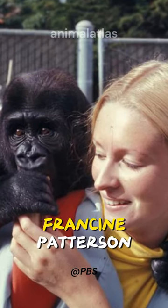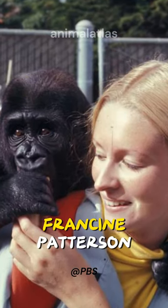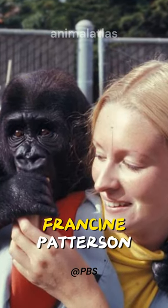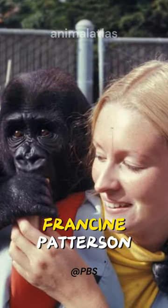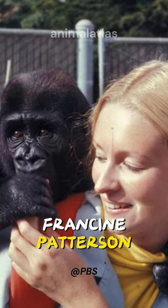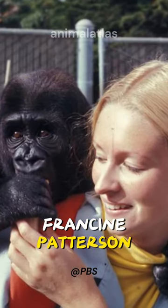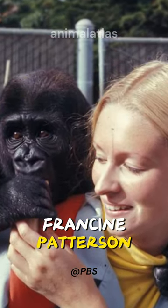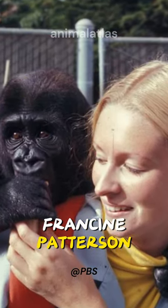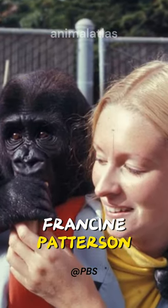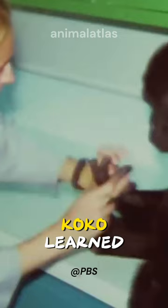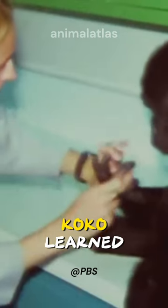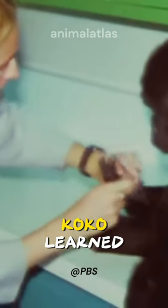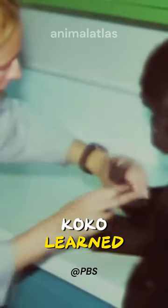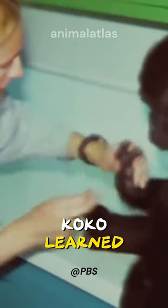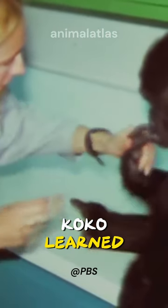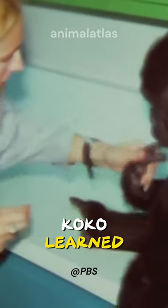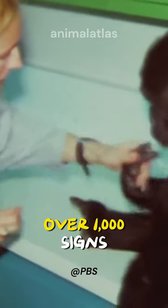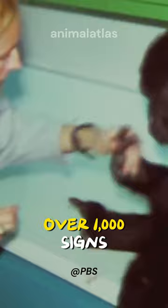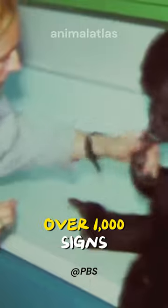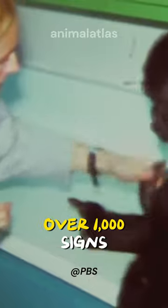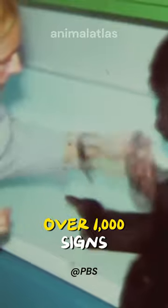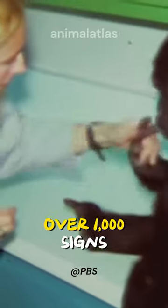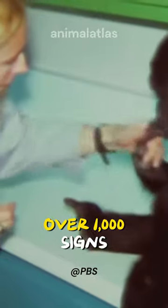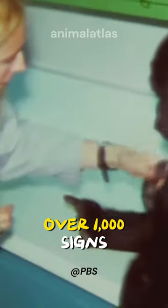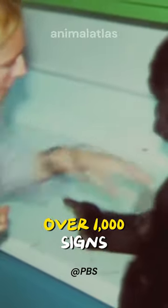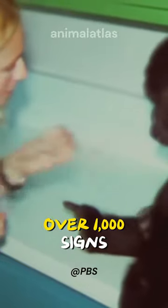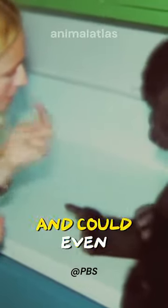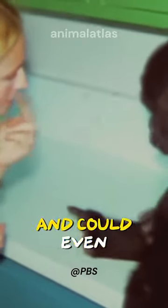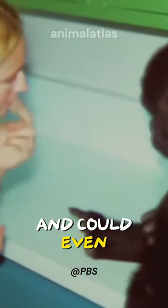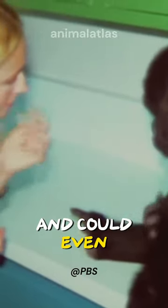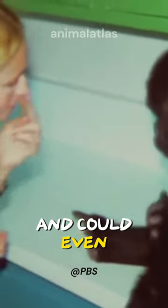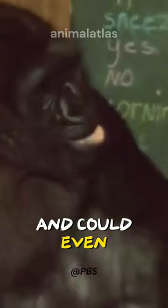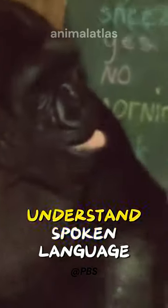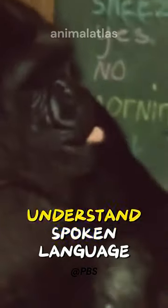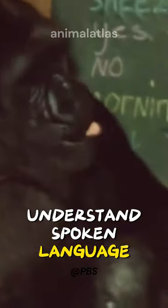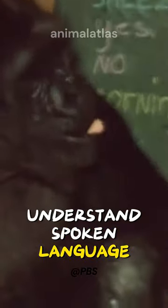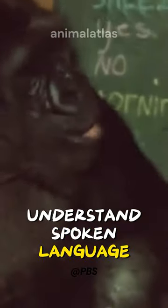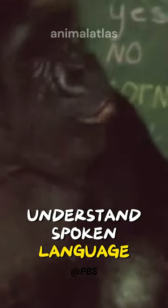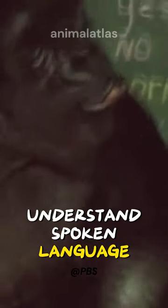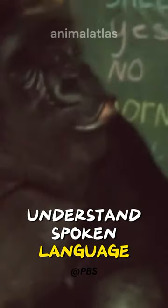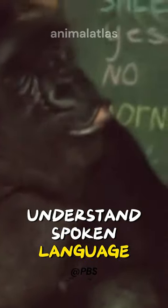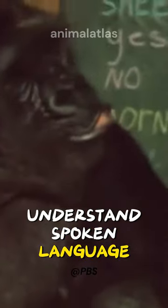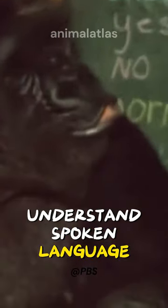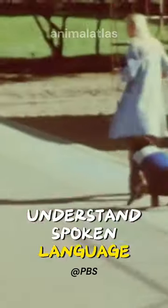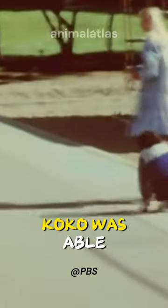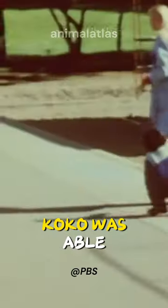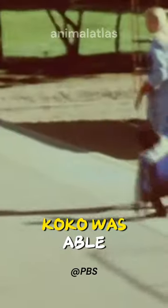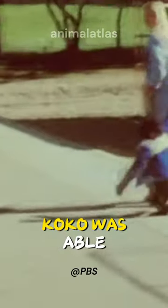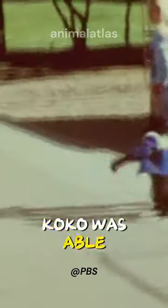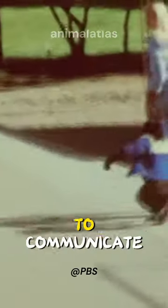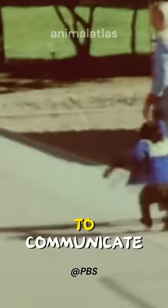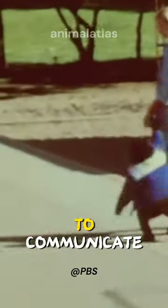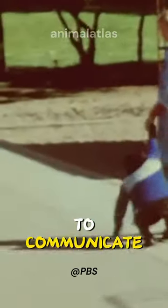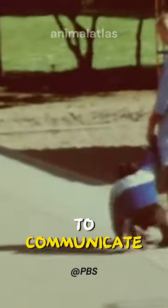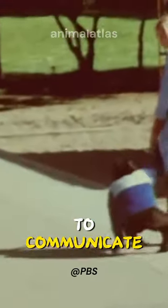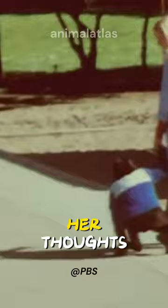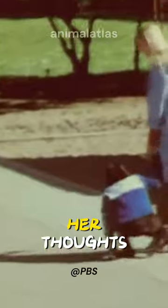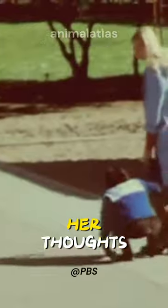Francine Patterson. Coco learned over 1,000 signs and could even understand spoken language. Coco was able to communicate her thoughts